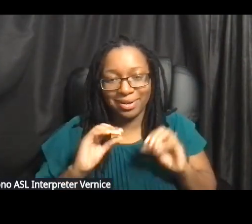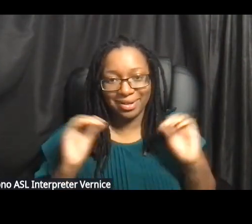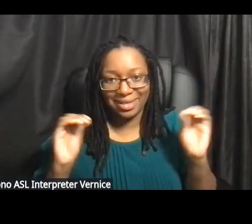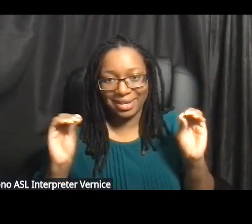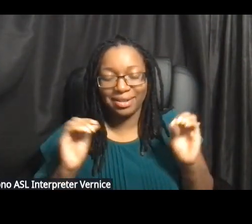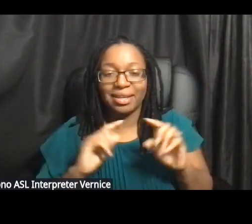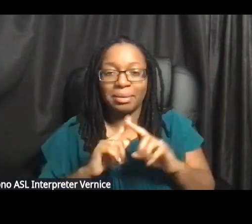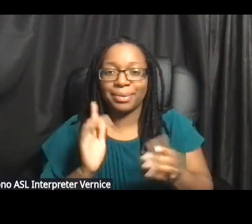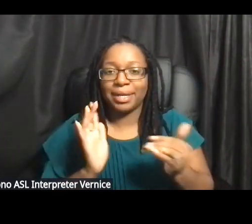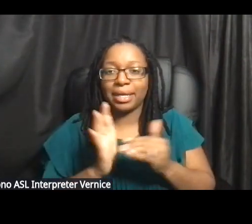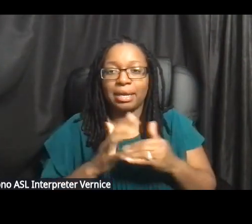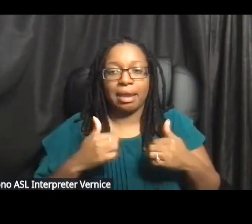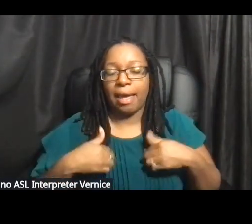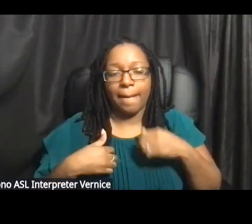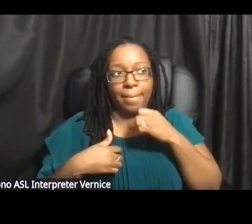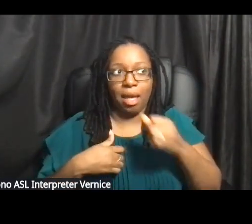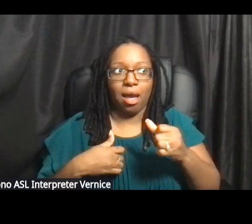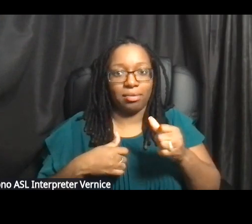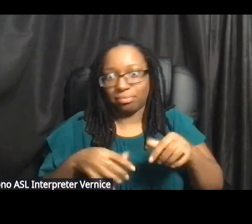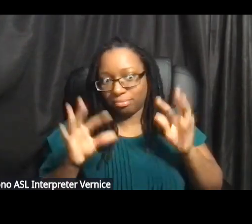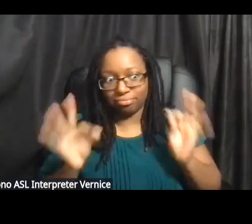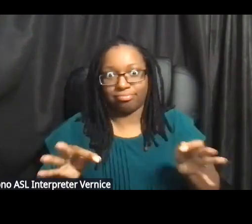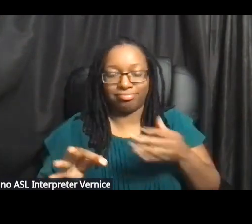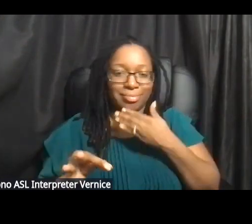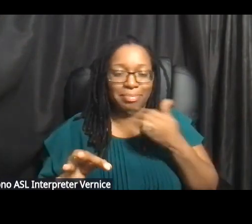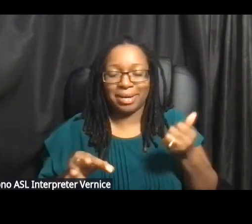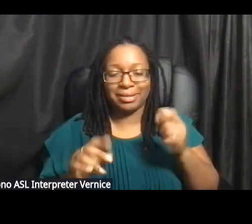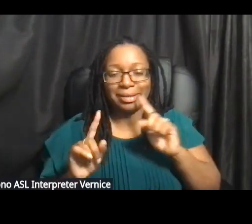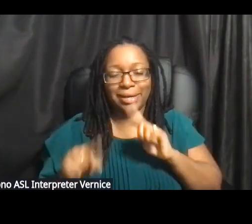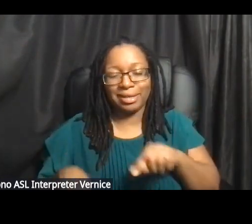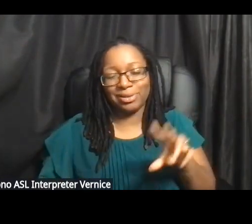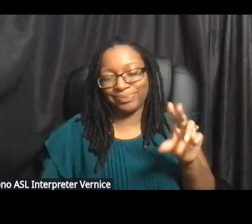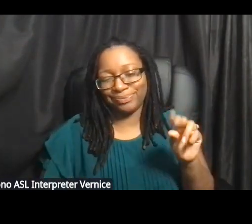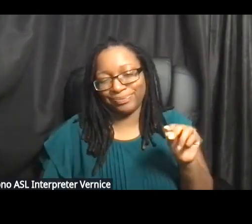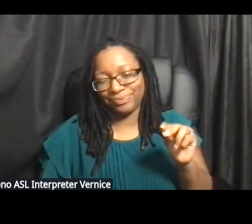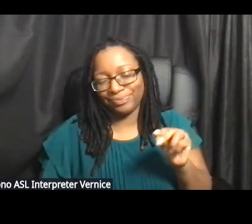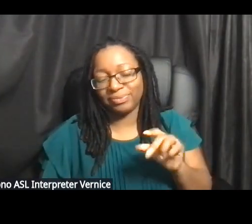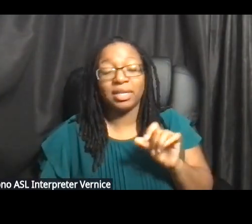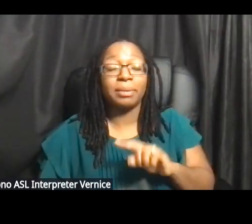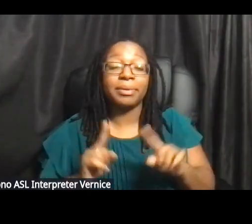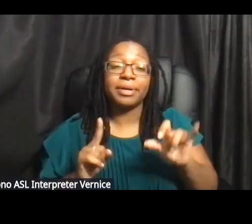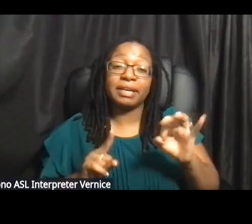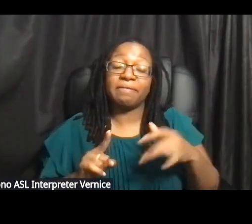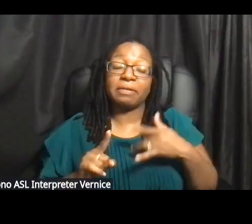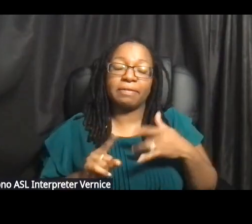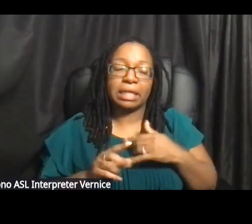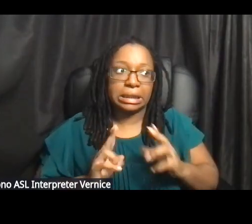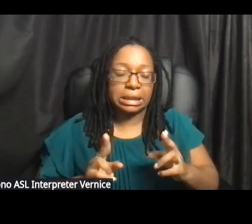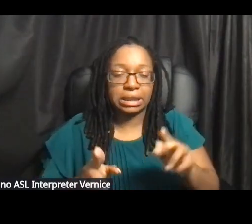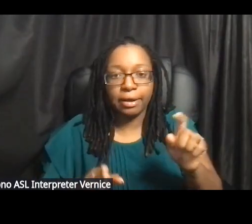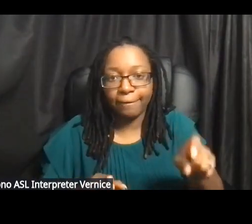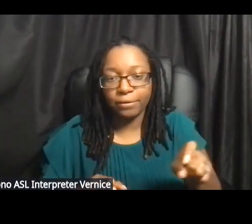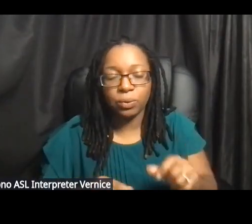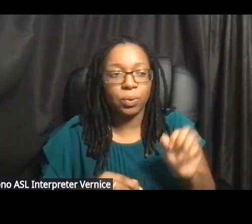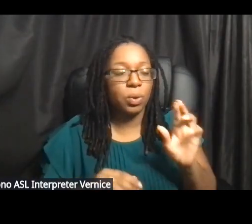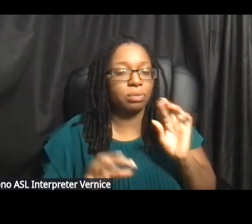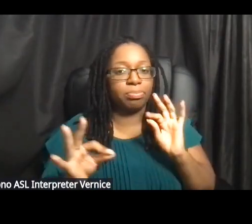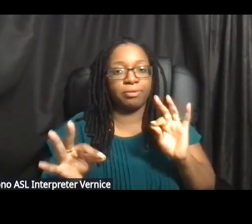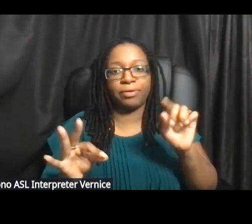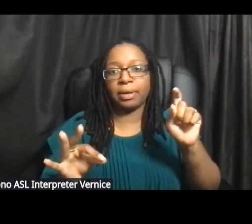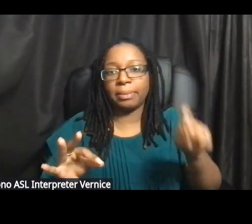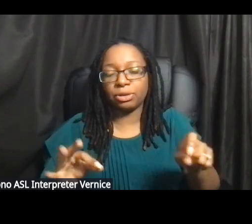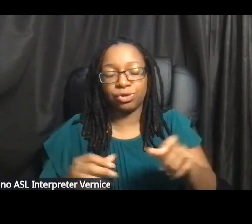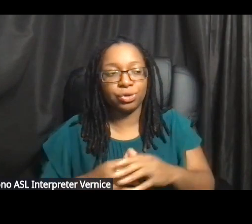I am not the final word here. So if you're feeling urgency, if you're feeling perfectionism, if you're